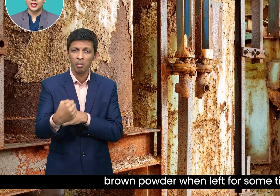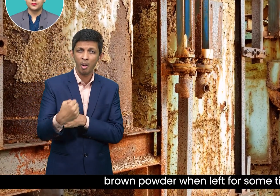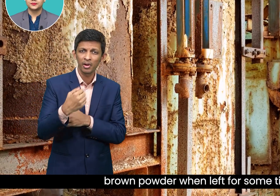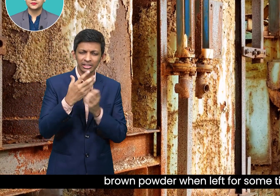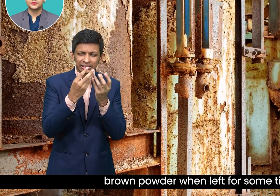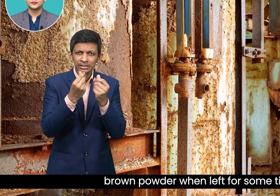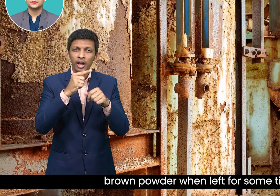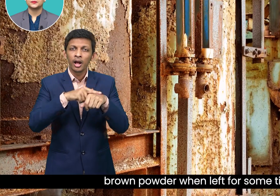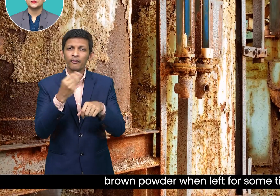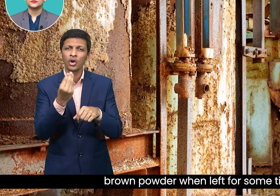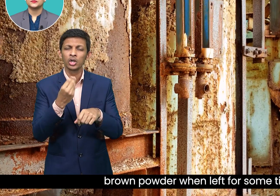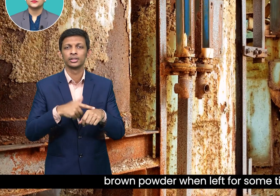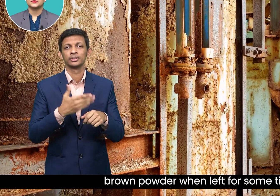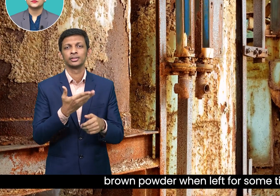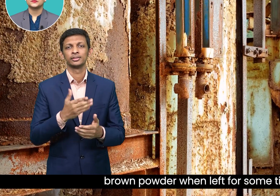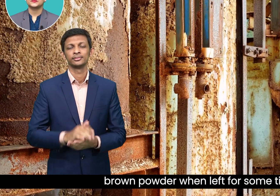some time.